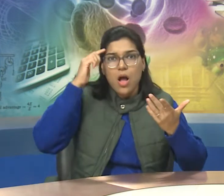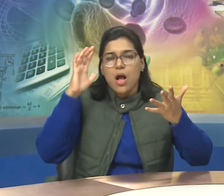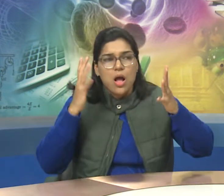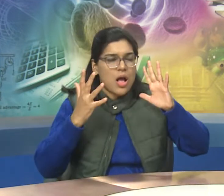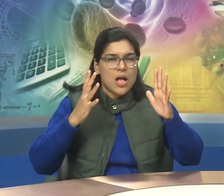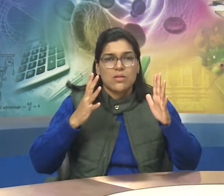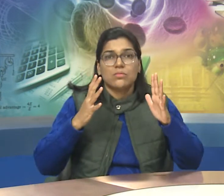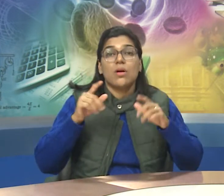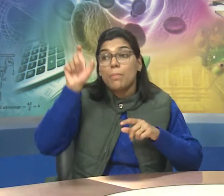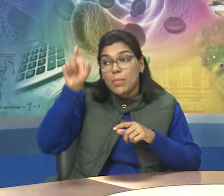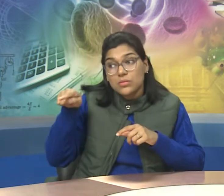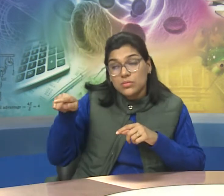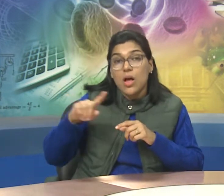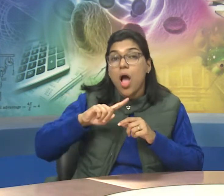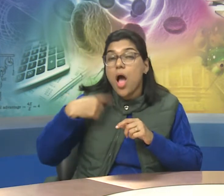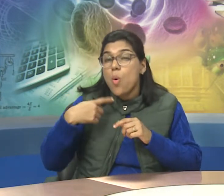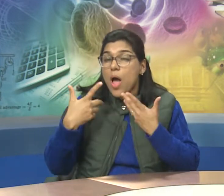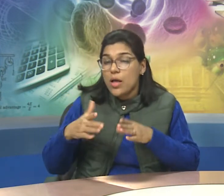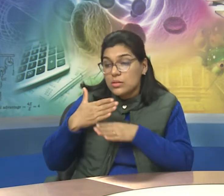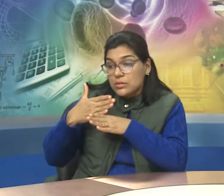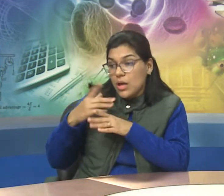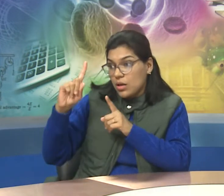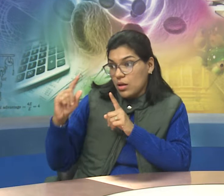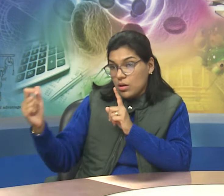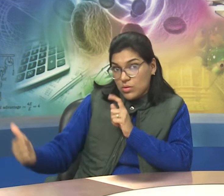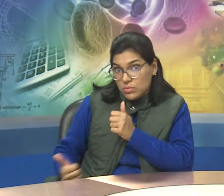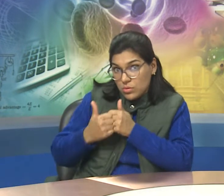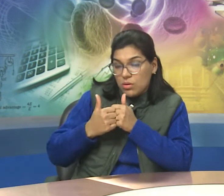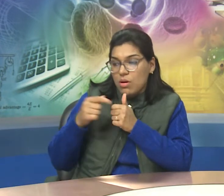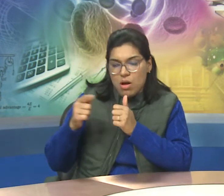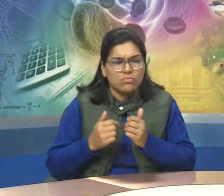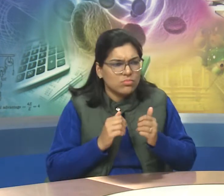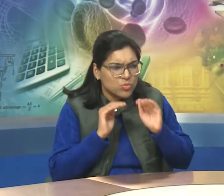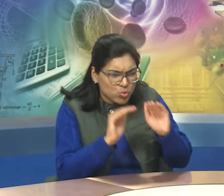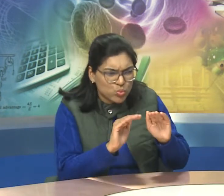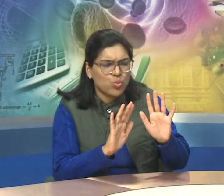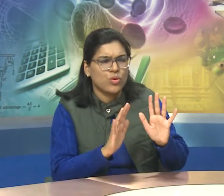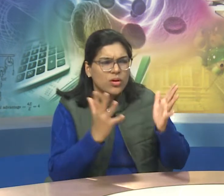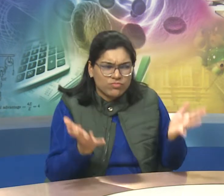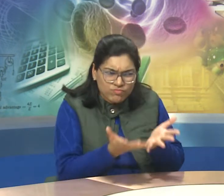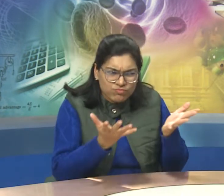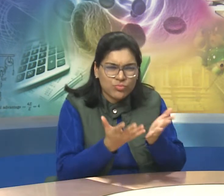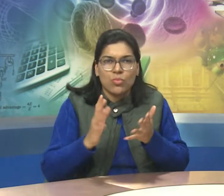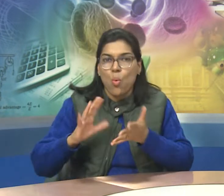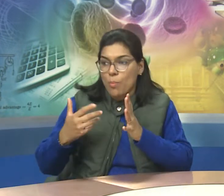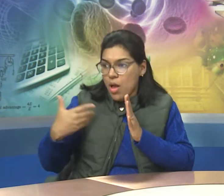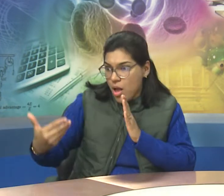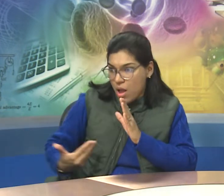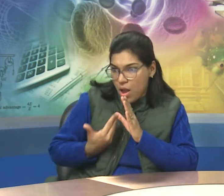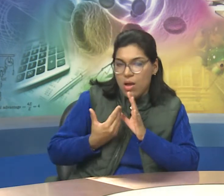one should not hesitate to get the help of